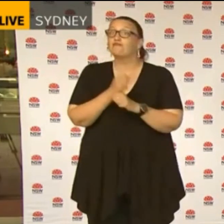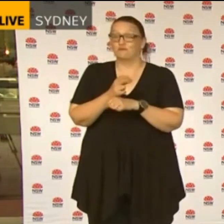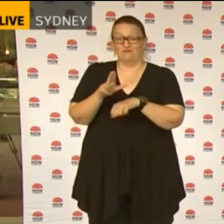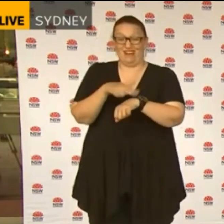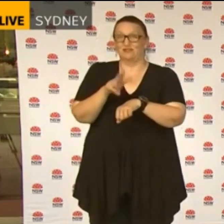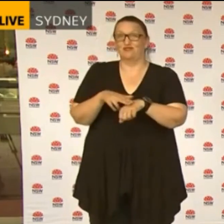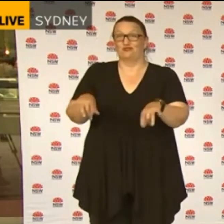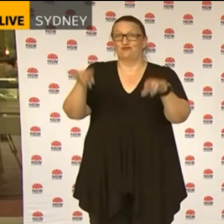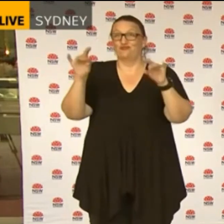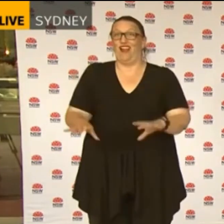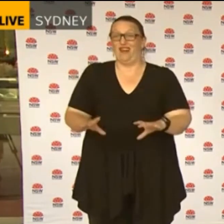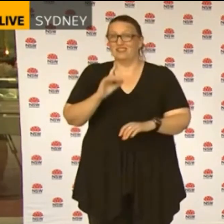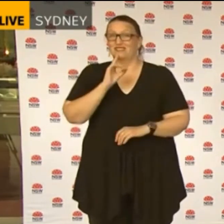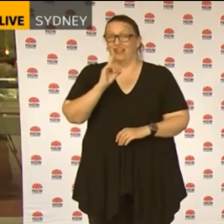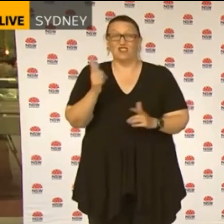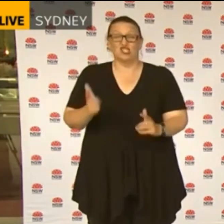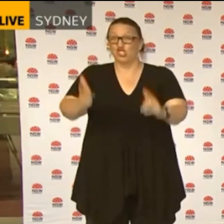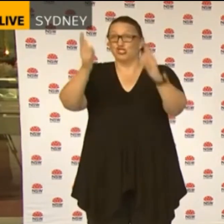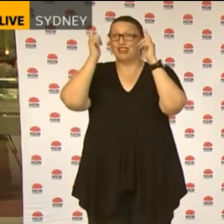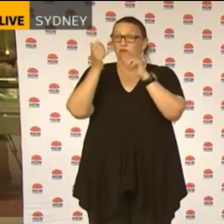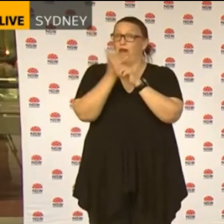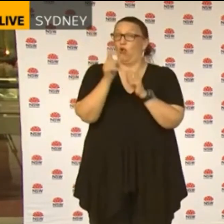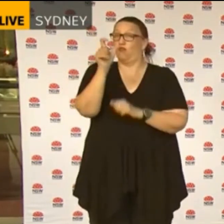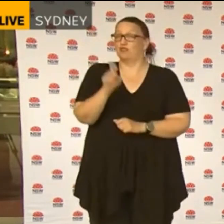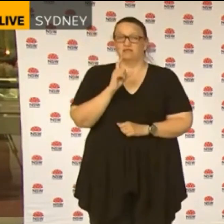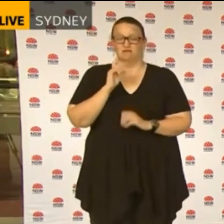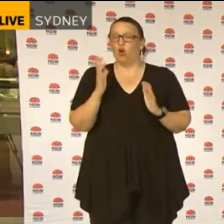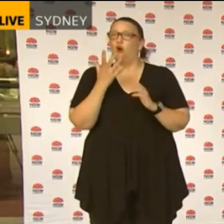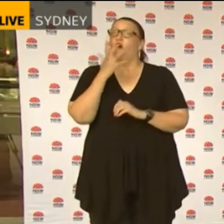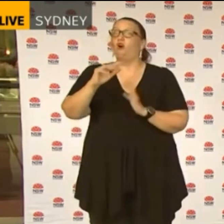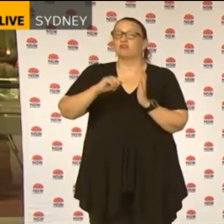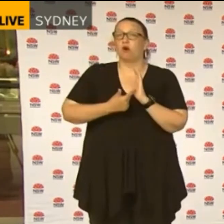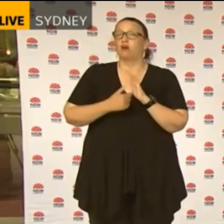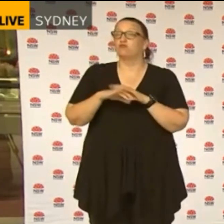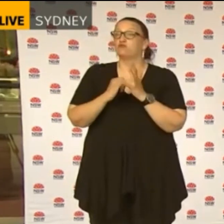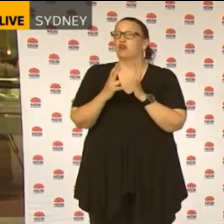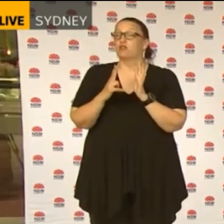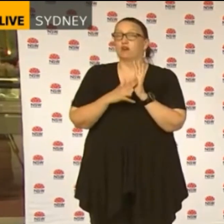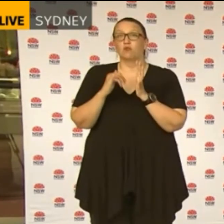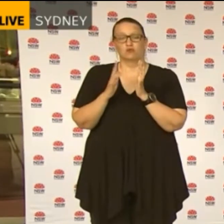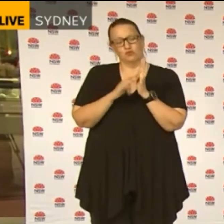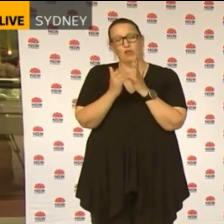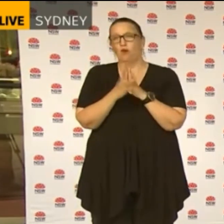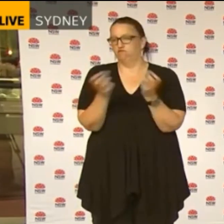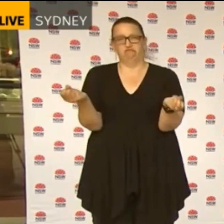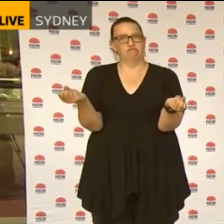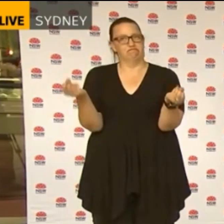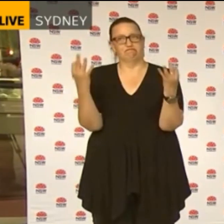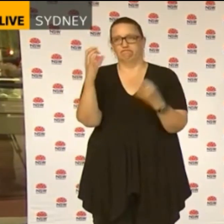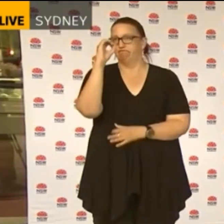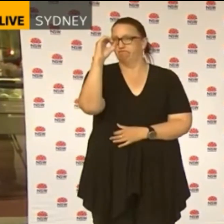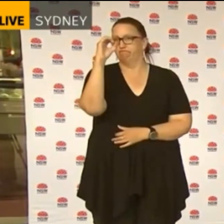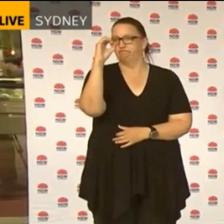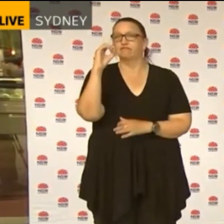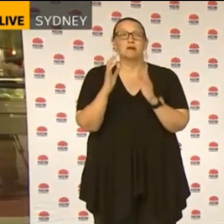that there aren't any hotspots in New South Wales. So it's not even, we don't even need to take our word for it. I mean, Chief Medical Officer Mr